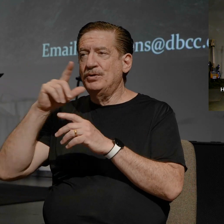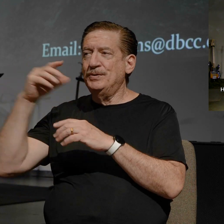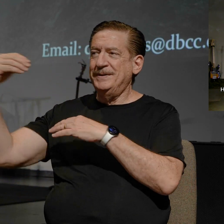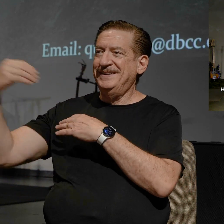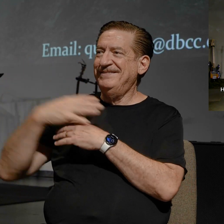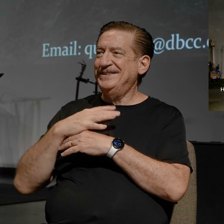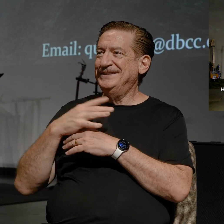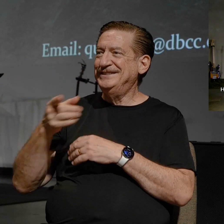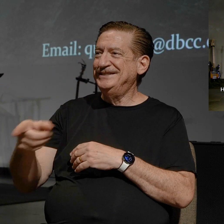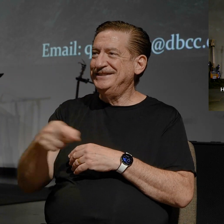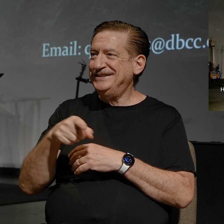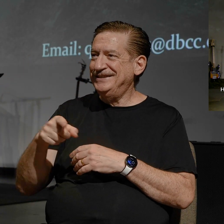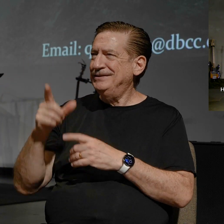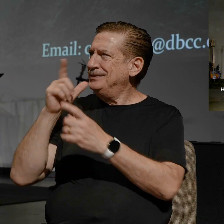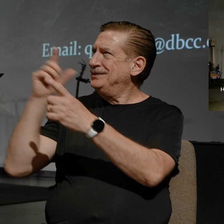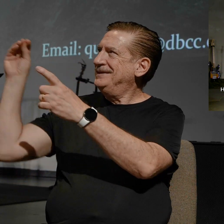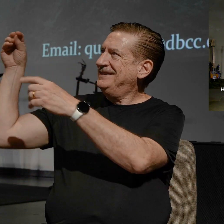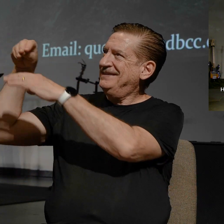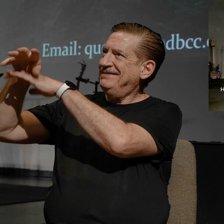influenced you?